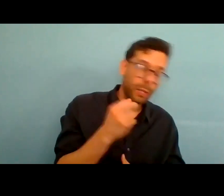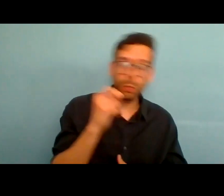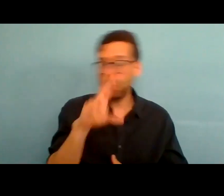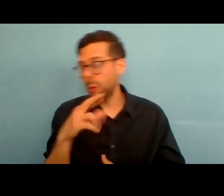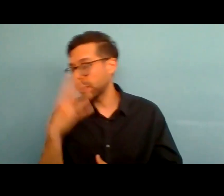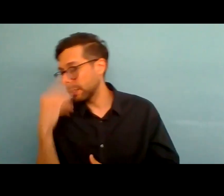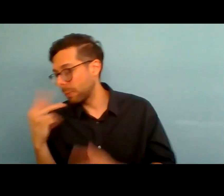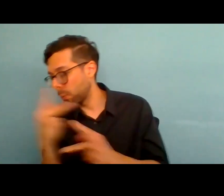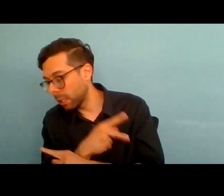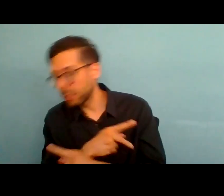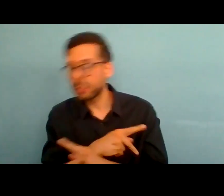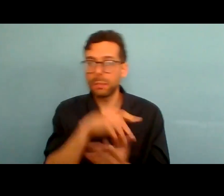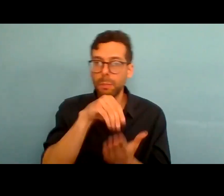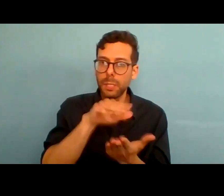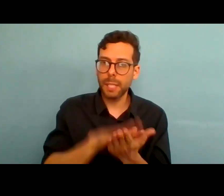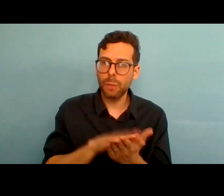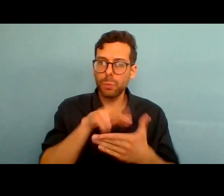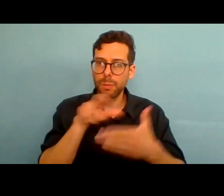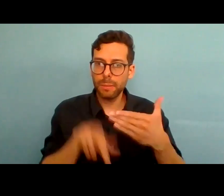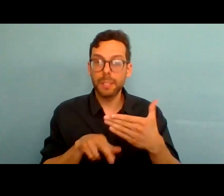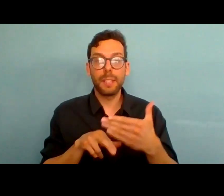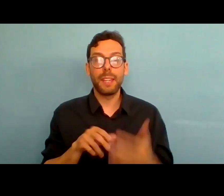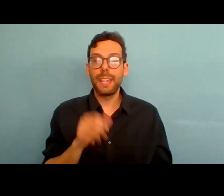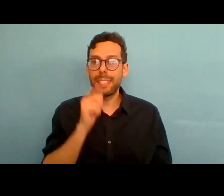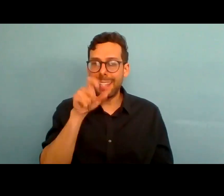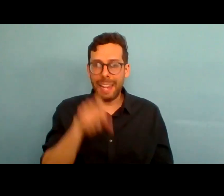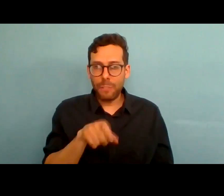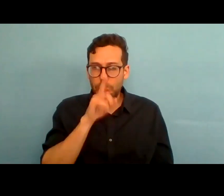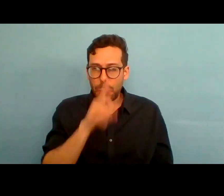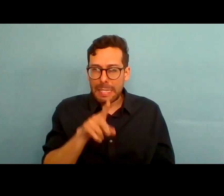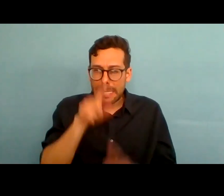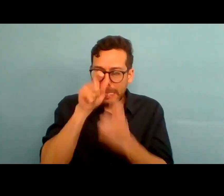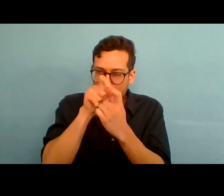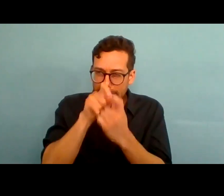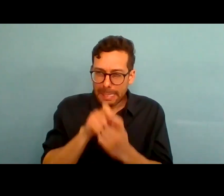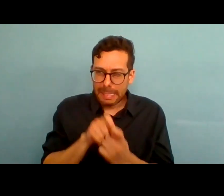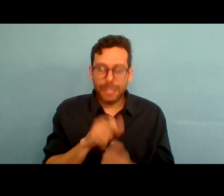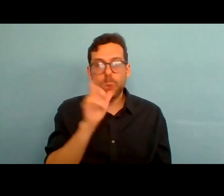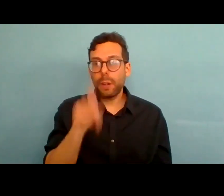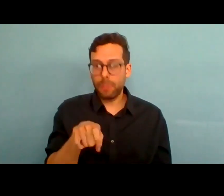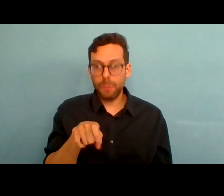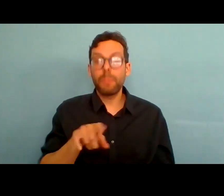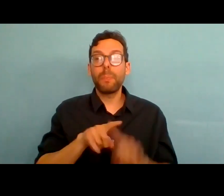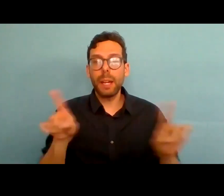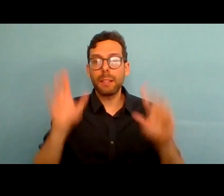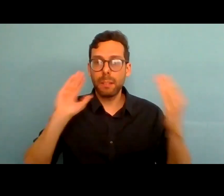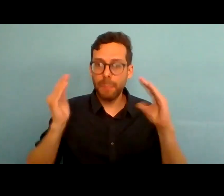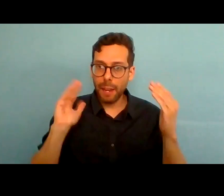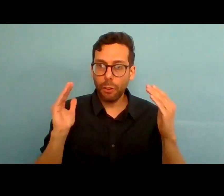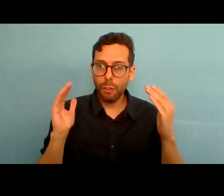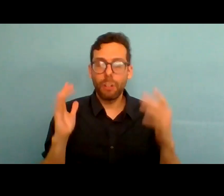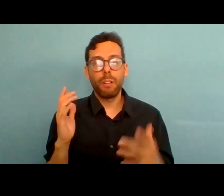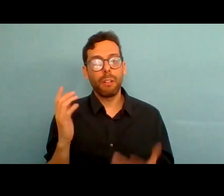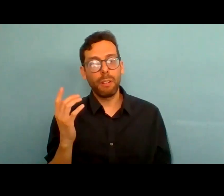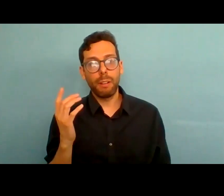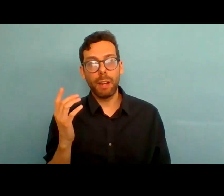at, doesn't have to be really minutia level data, but again, comparing, I expected his sleep to